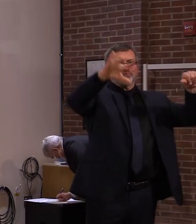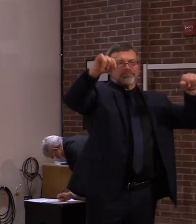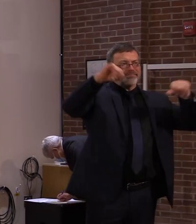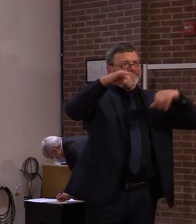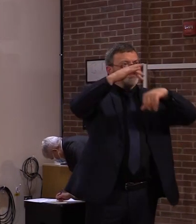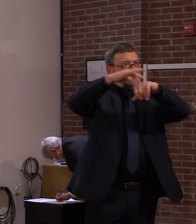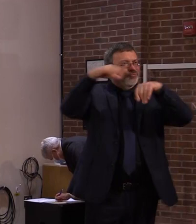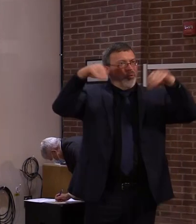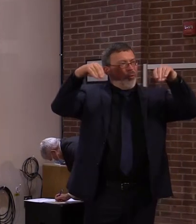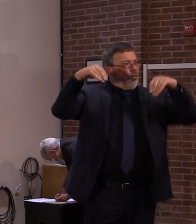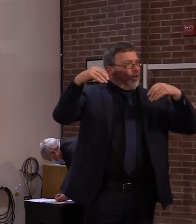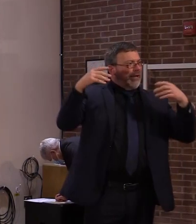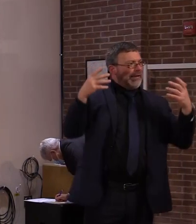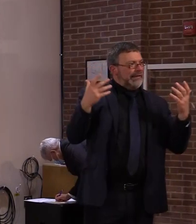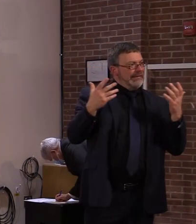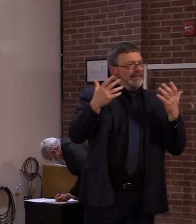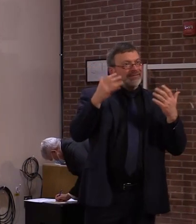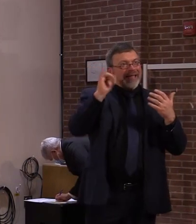issue?